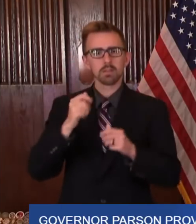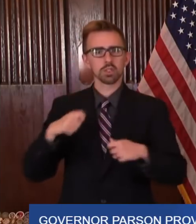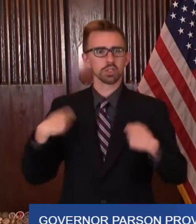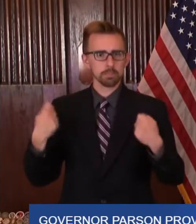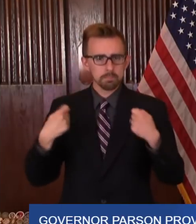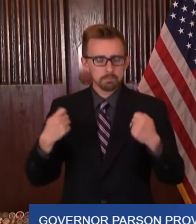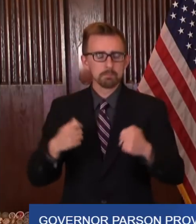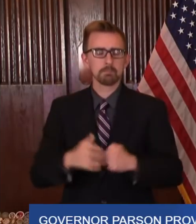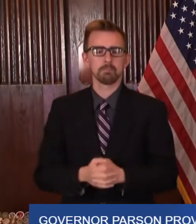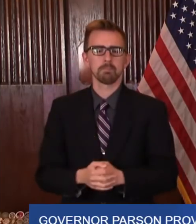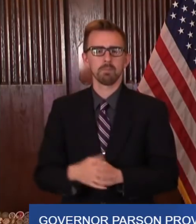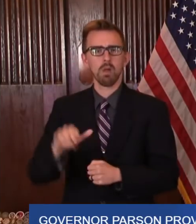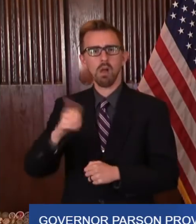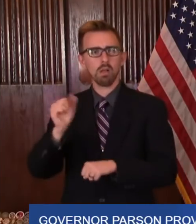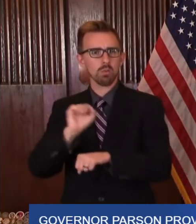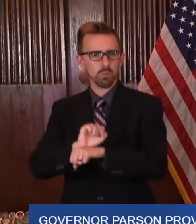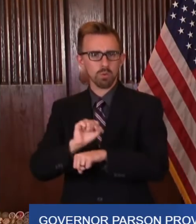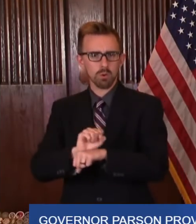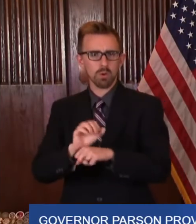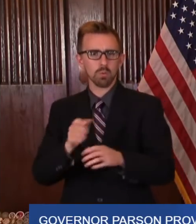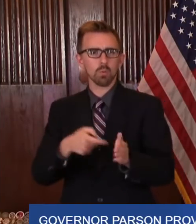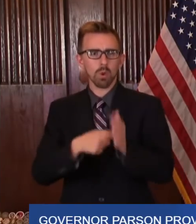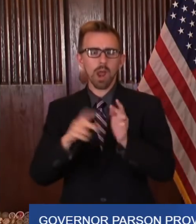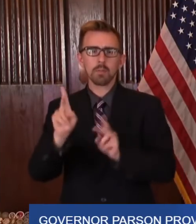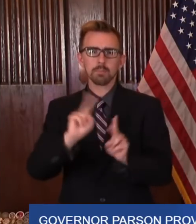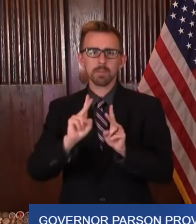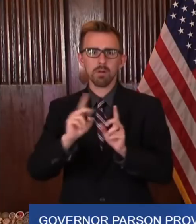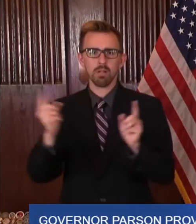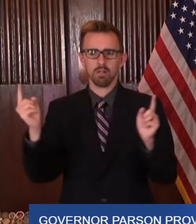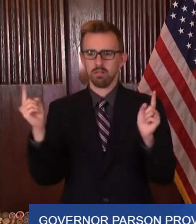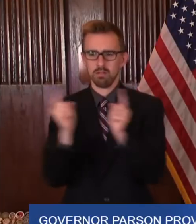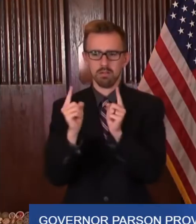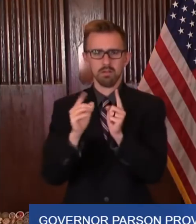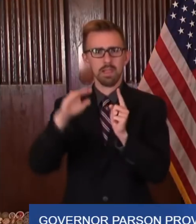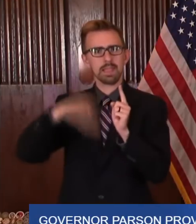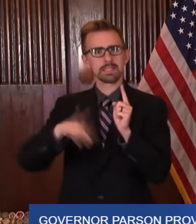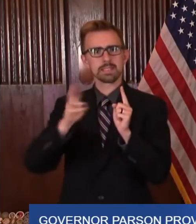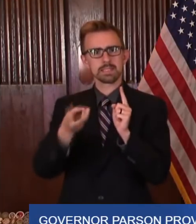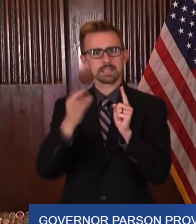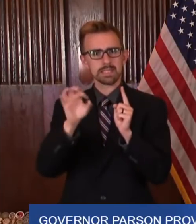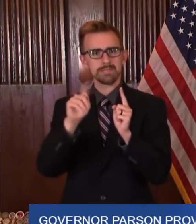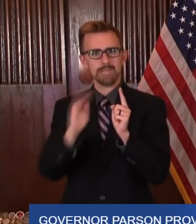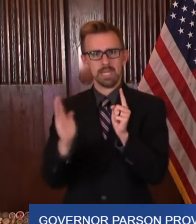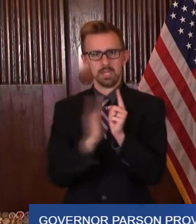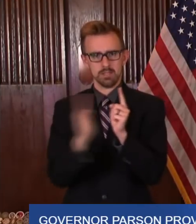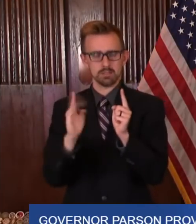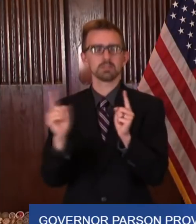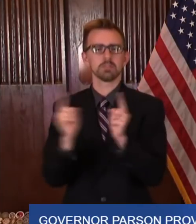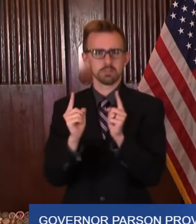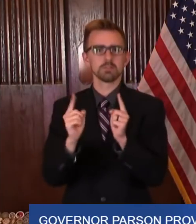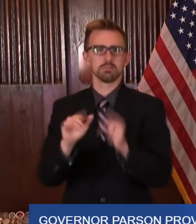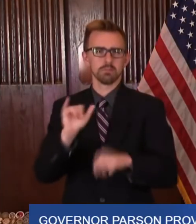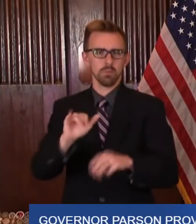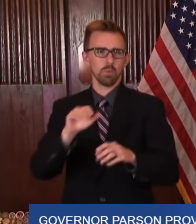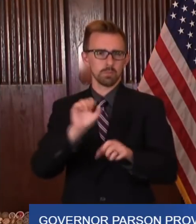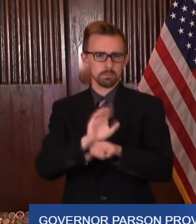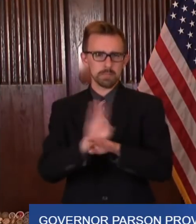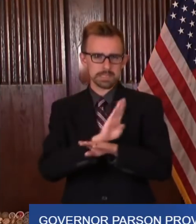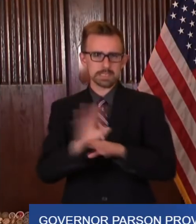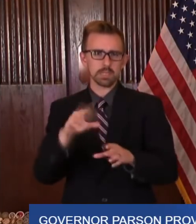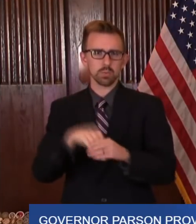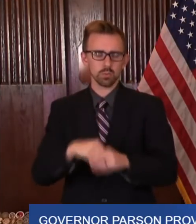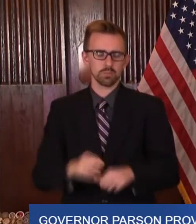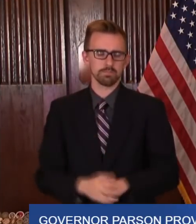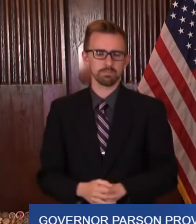gyms, as well as other jobs requiring people to be within 6 feet of each other. We also have guidance for